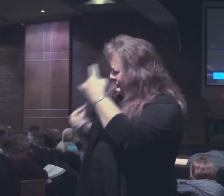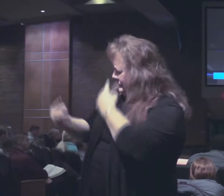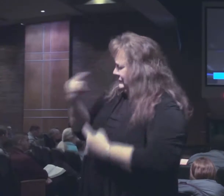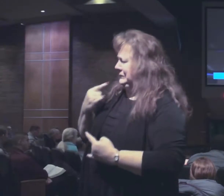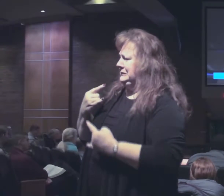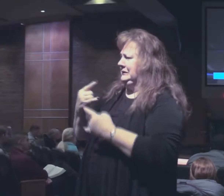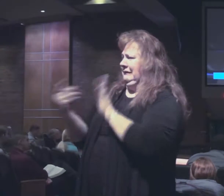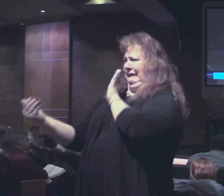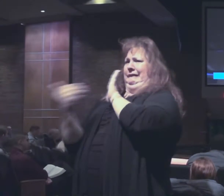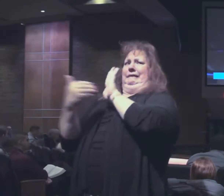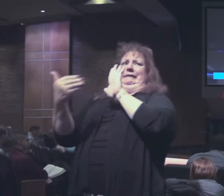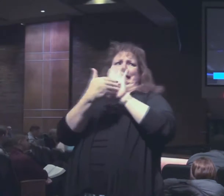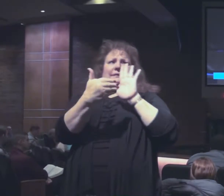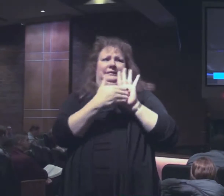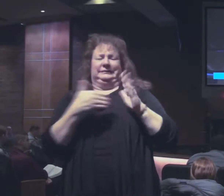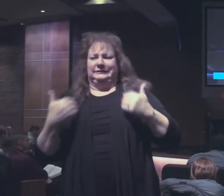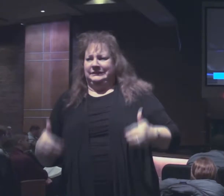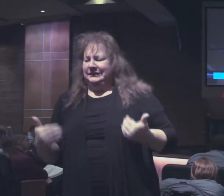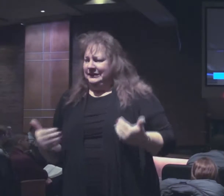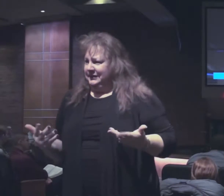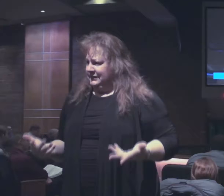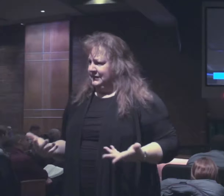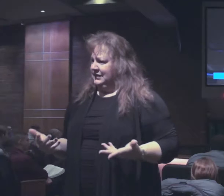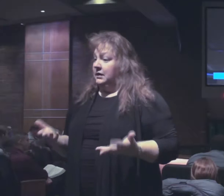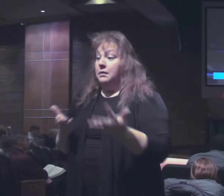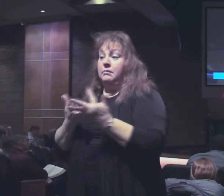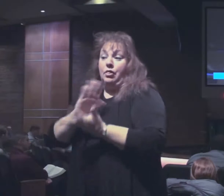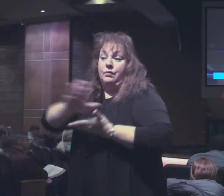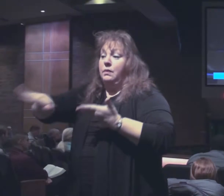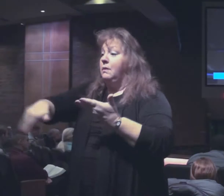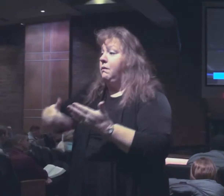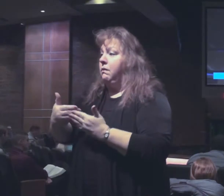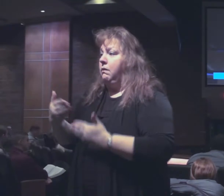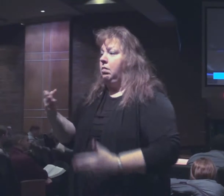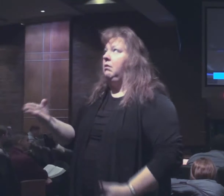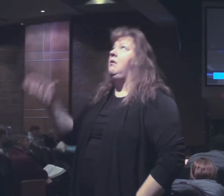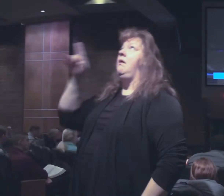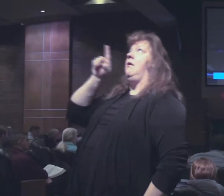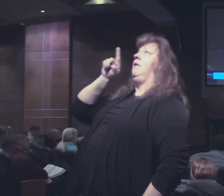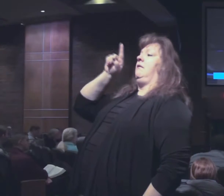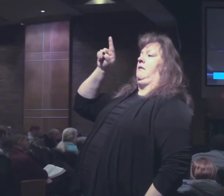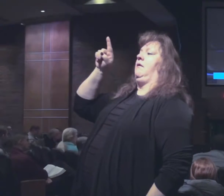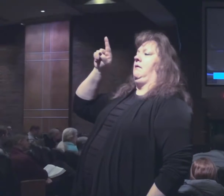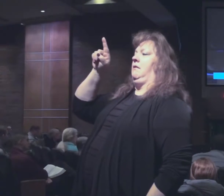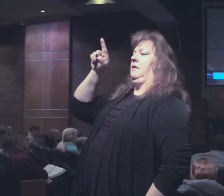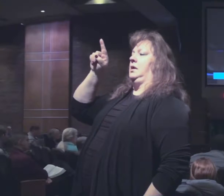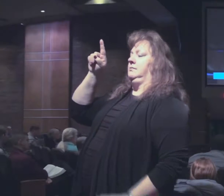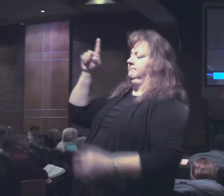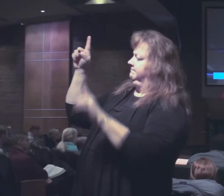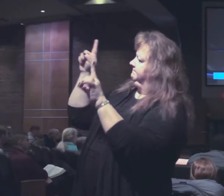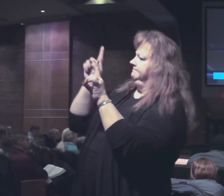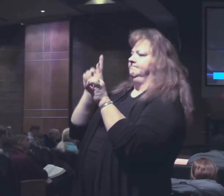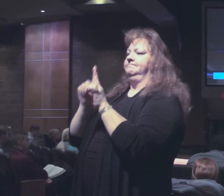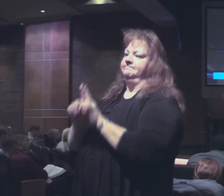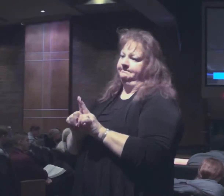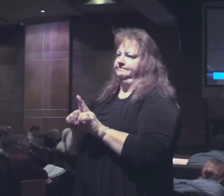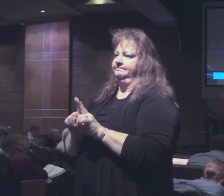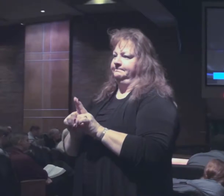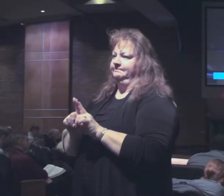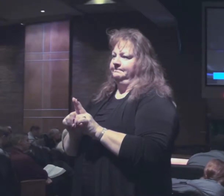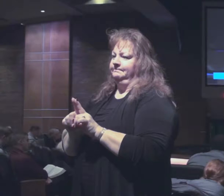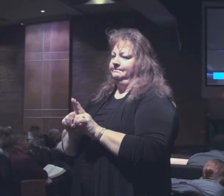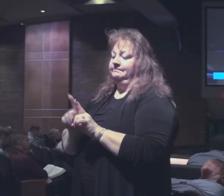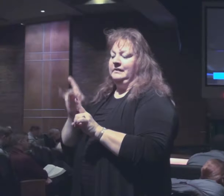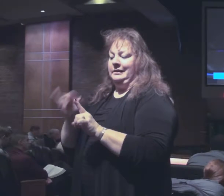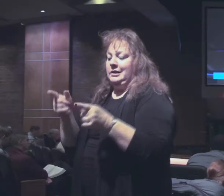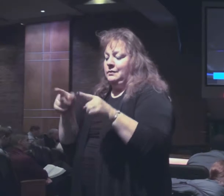the opposition. And through it all, God is there. And that's